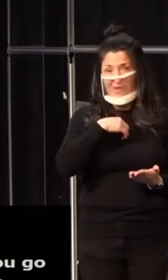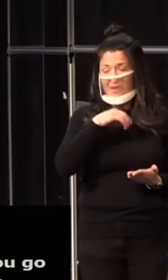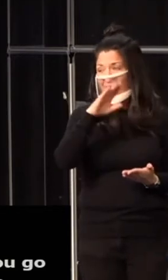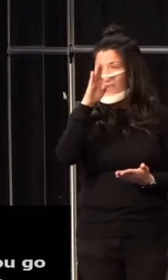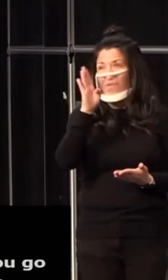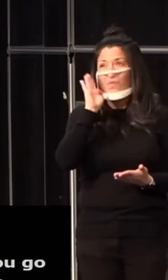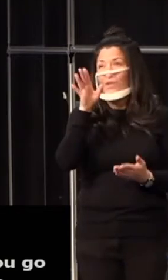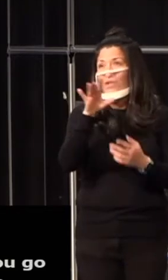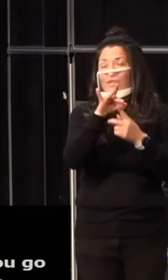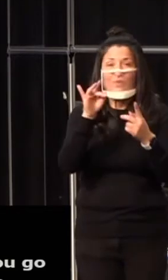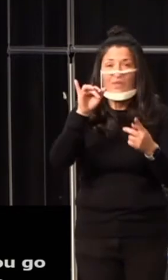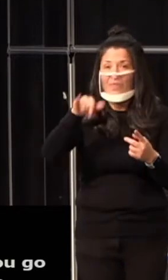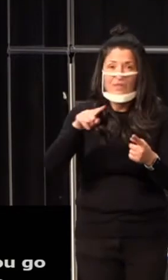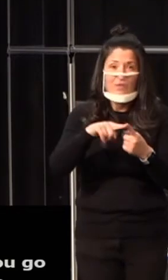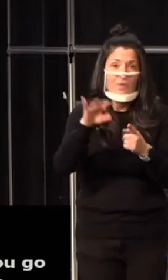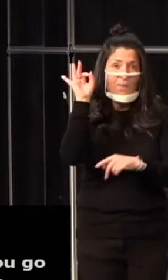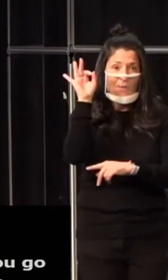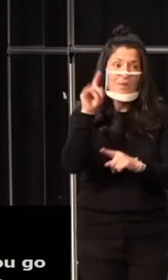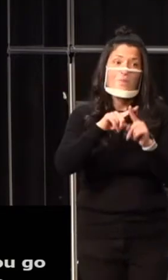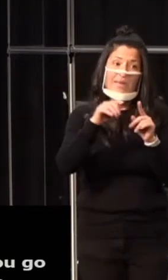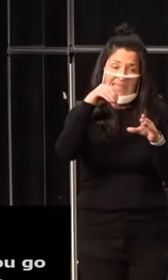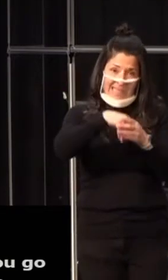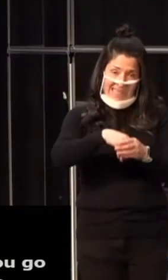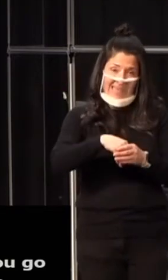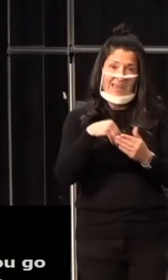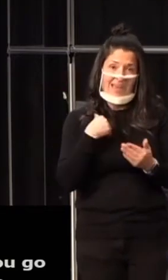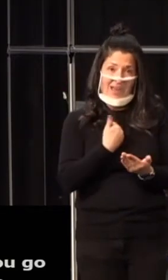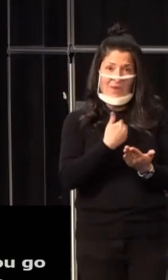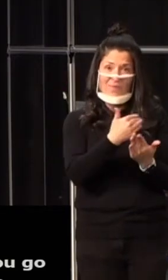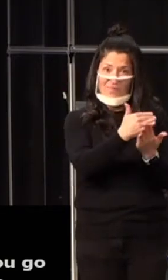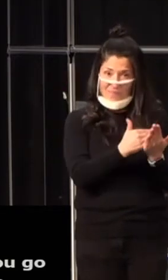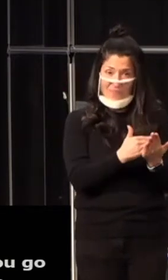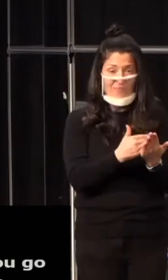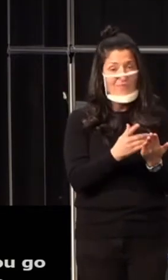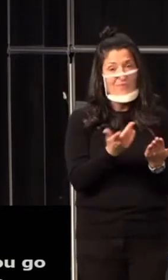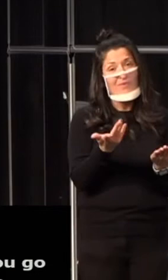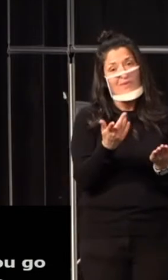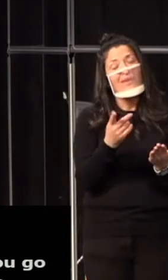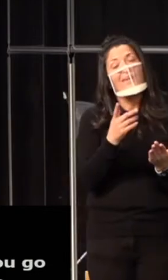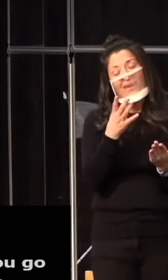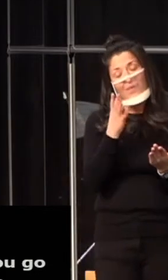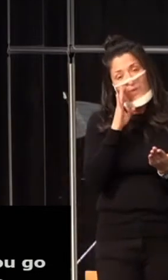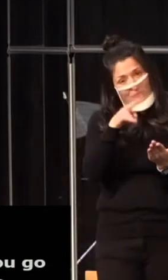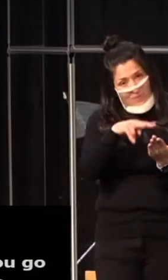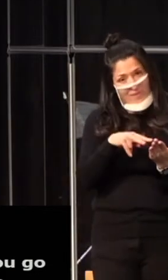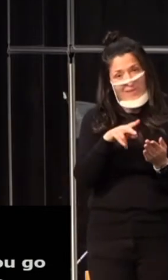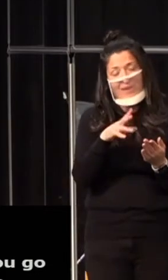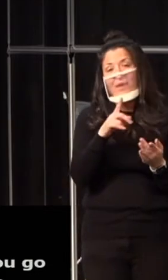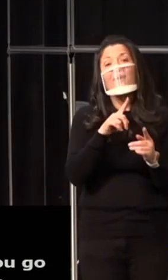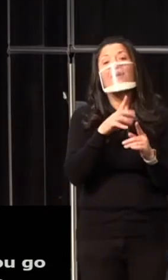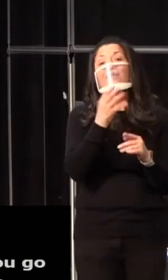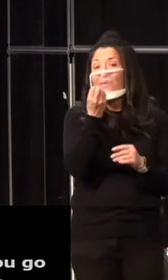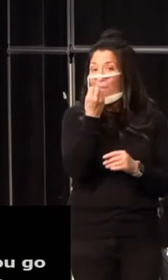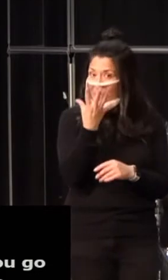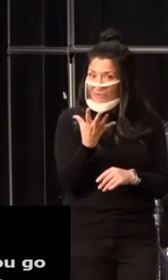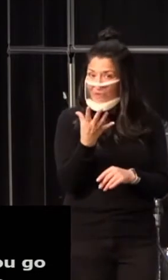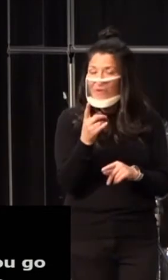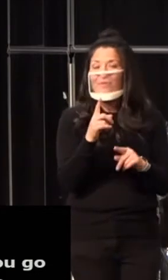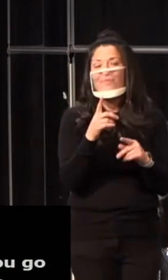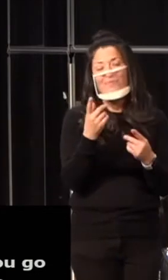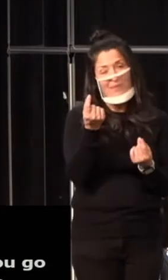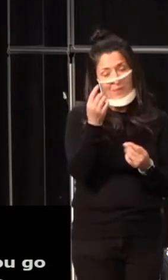it's in the text, so we're going to read it, we're going to talk about it, and it's actually beautiful what we find here, but it's weird. So there, you've been